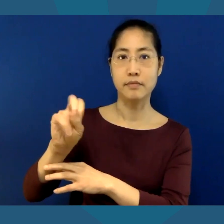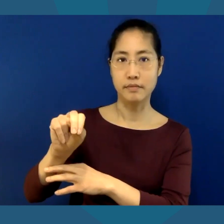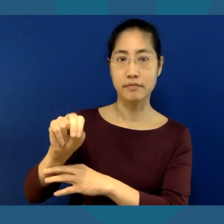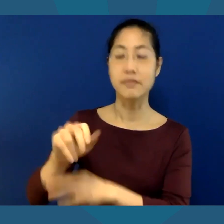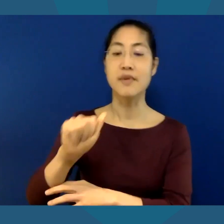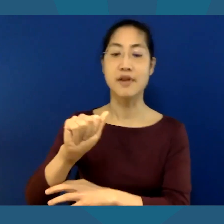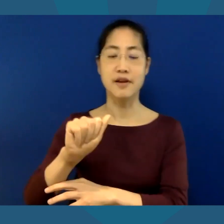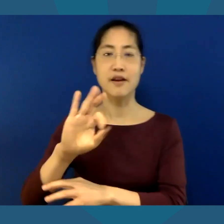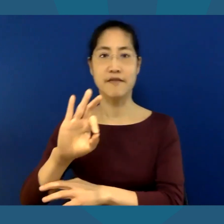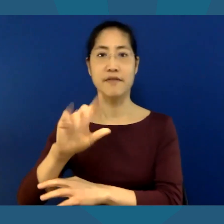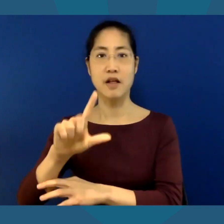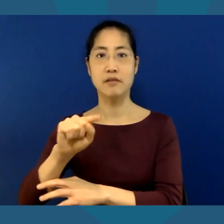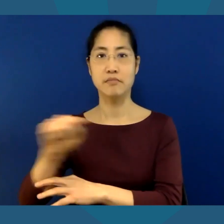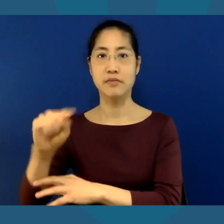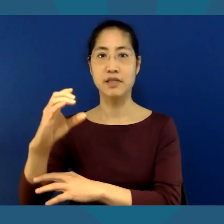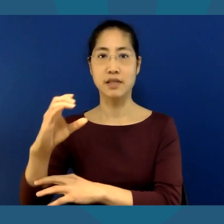AFL-CIO,